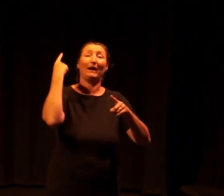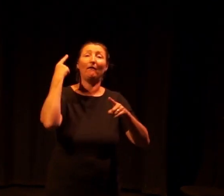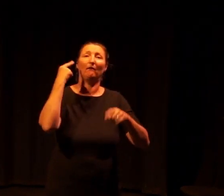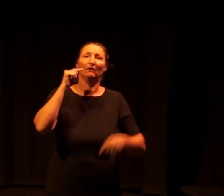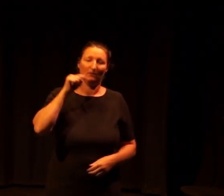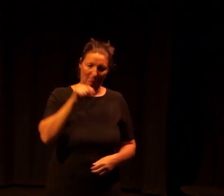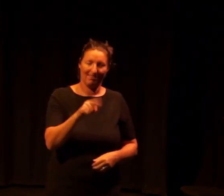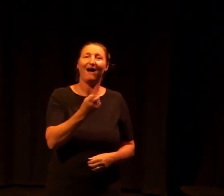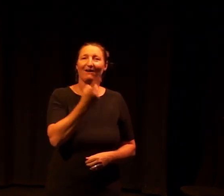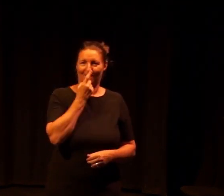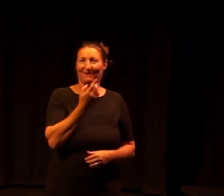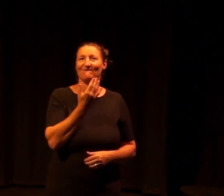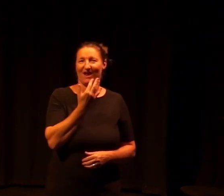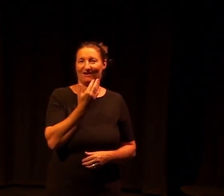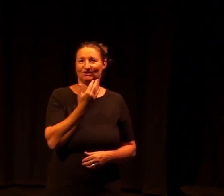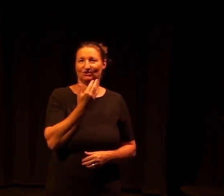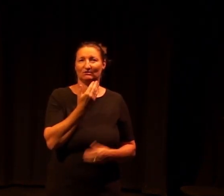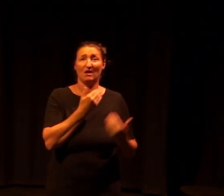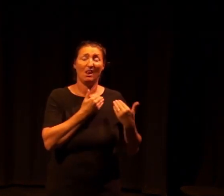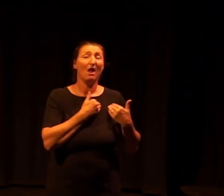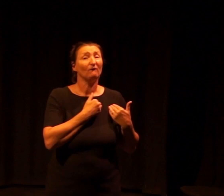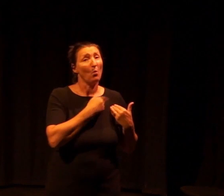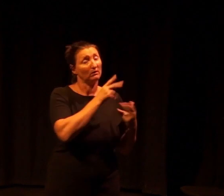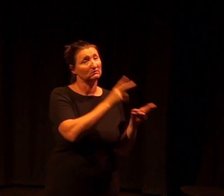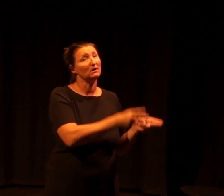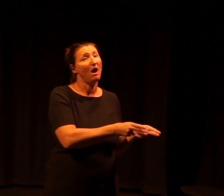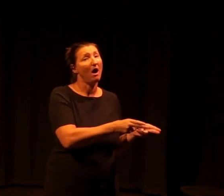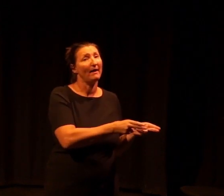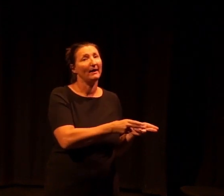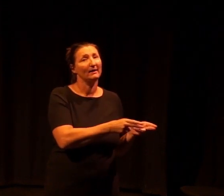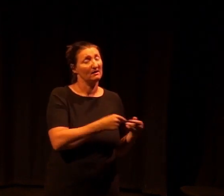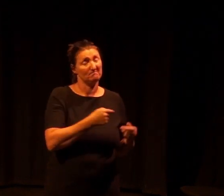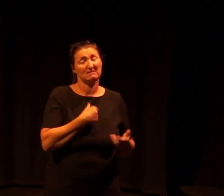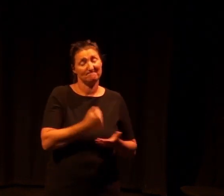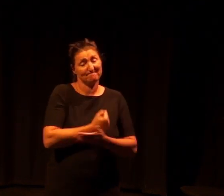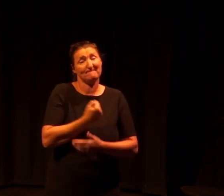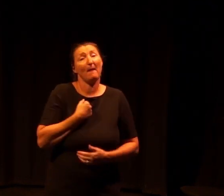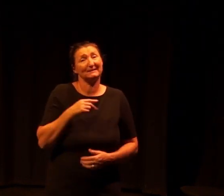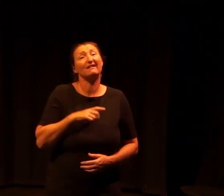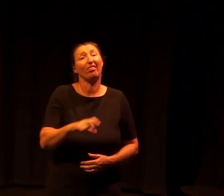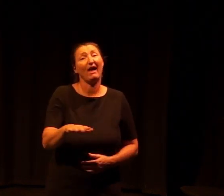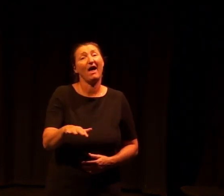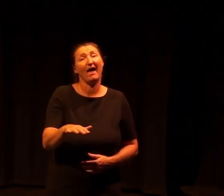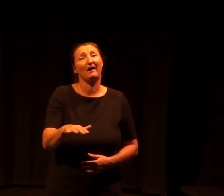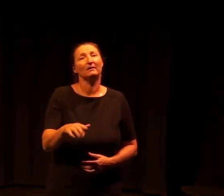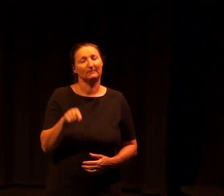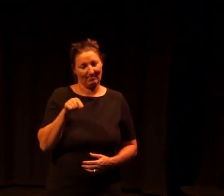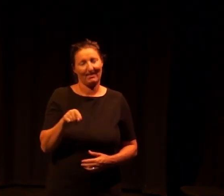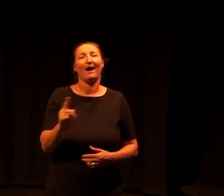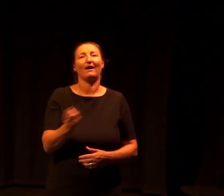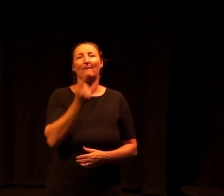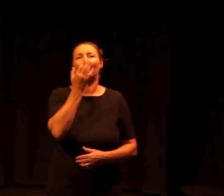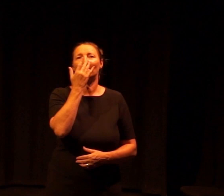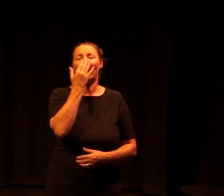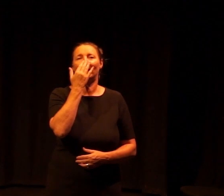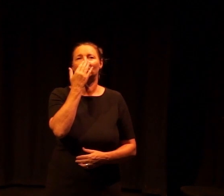That's coming of age. a loved one dies, and you are unfairly still alive. That's coming of